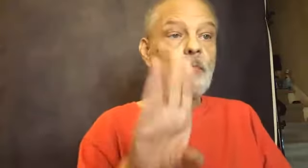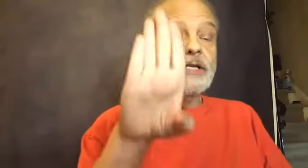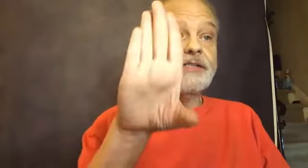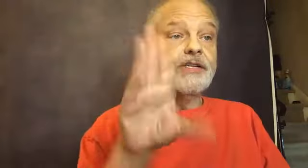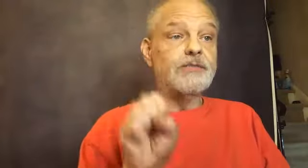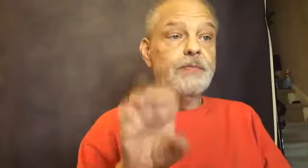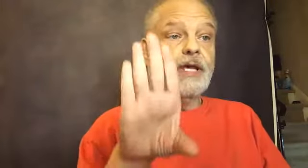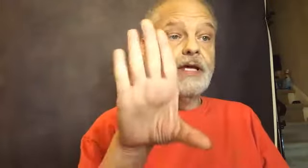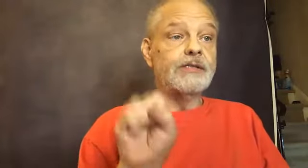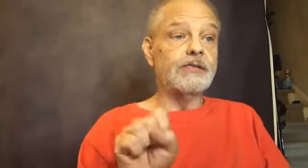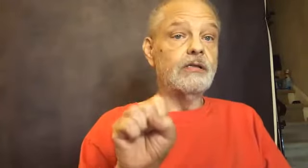Bus is just BS.